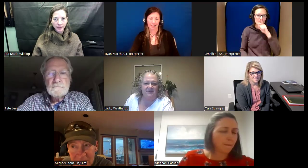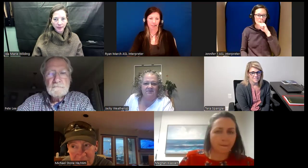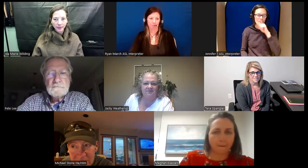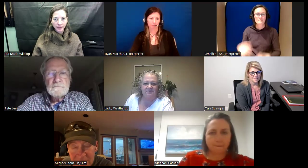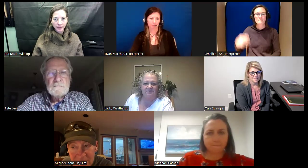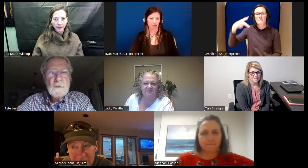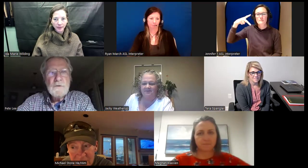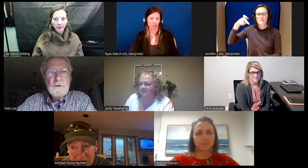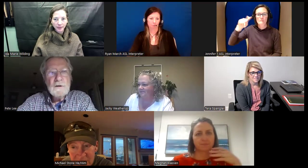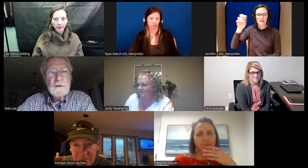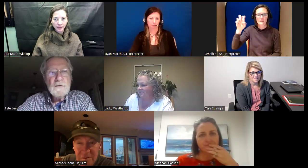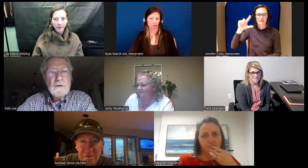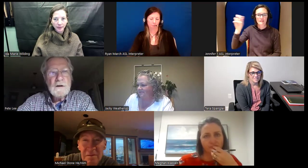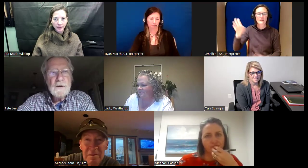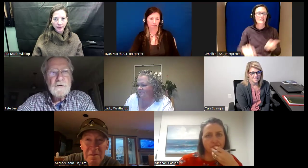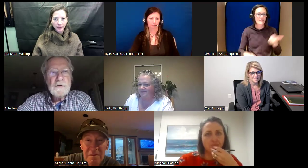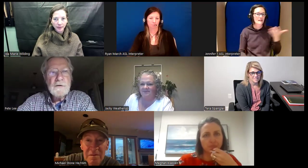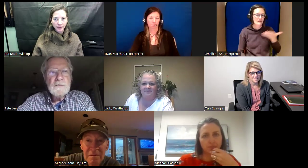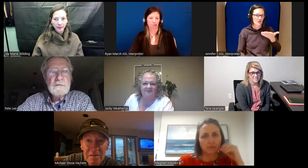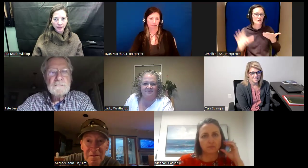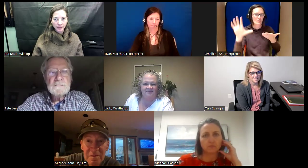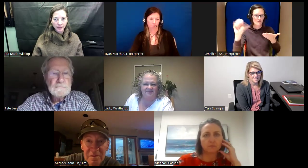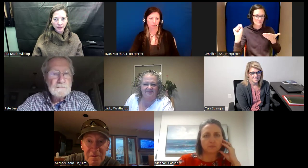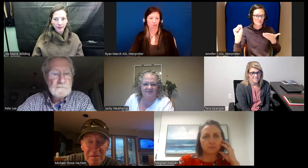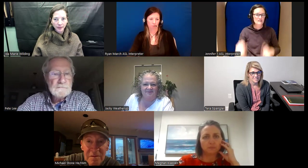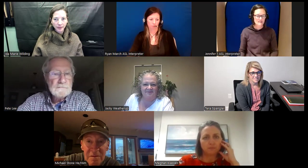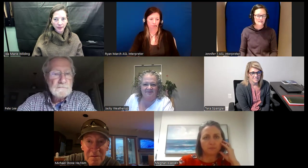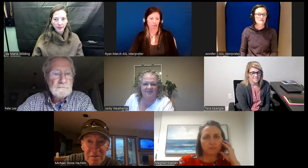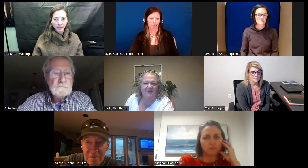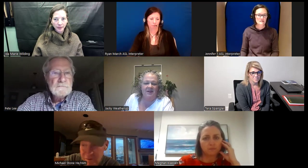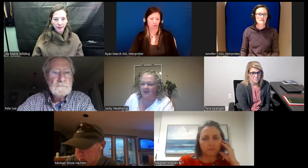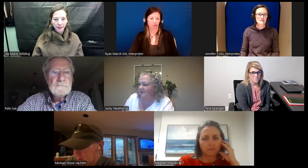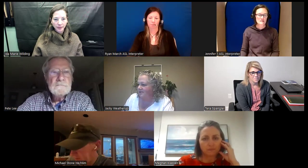Pete Lee, Pete Lee here, Colorado Springs.